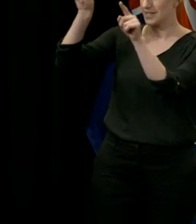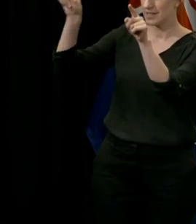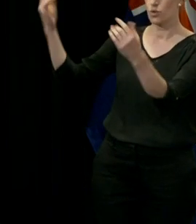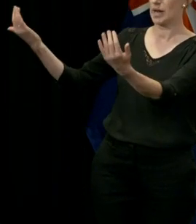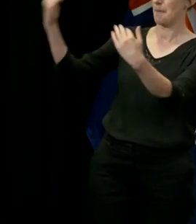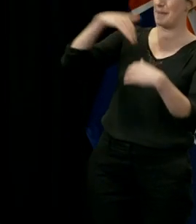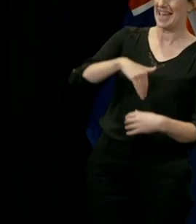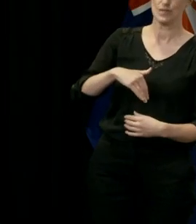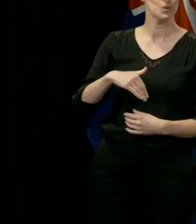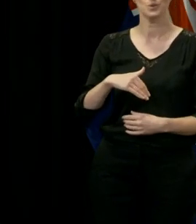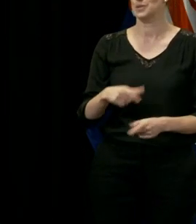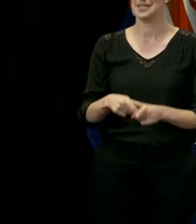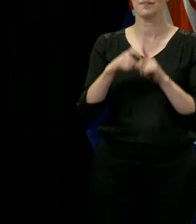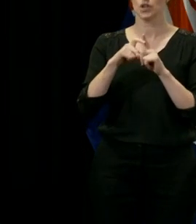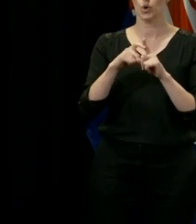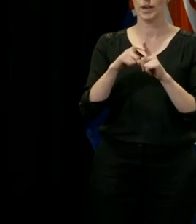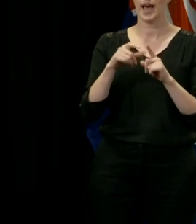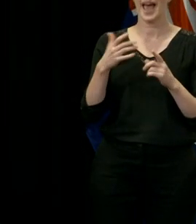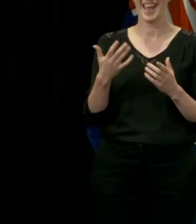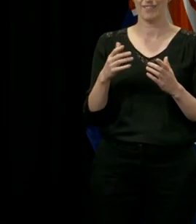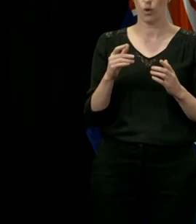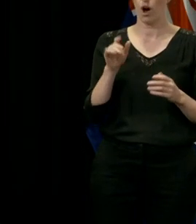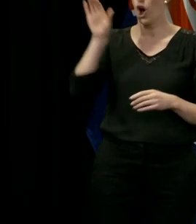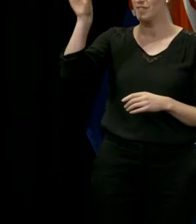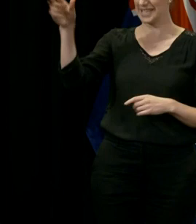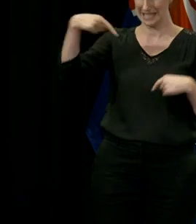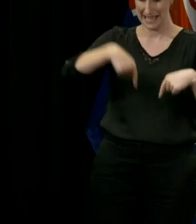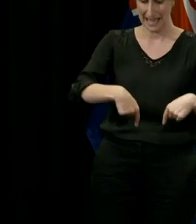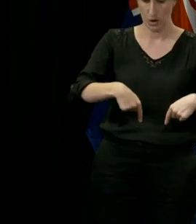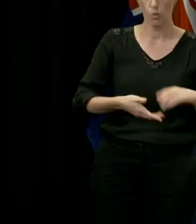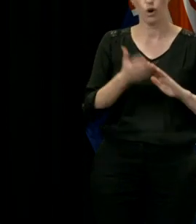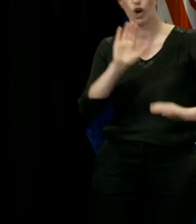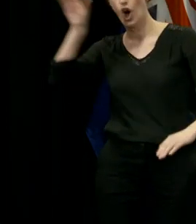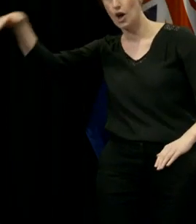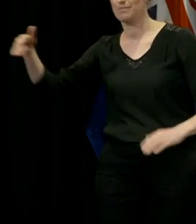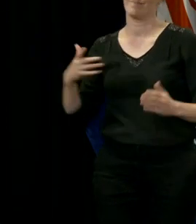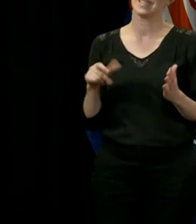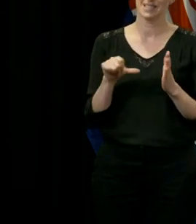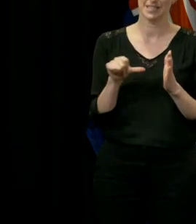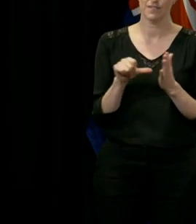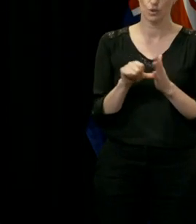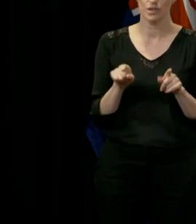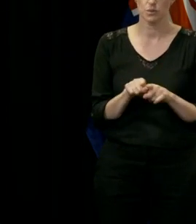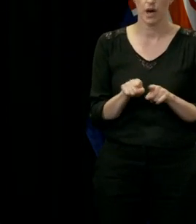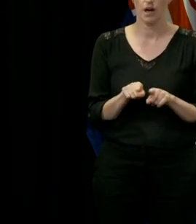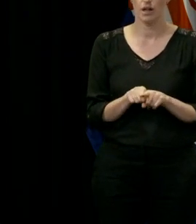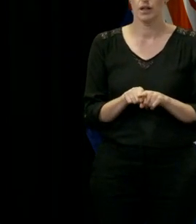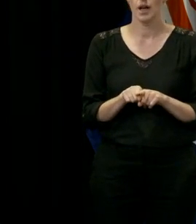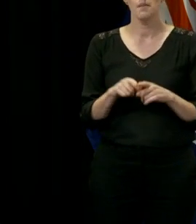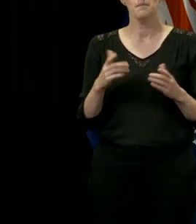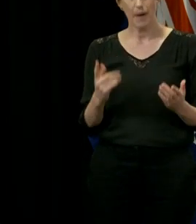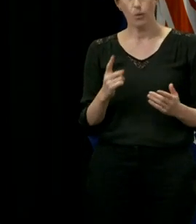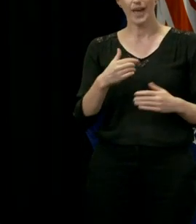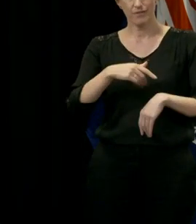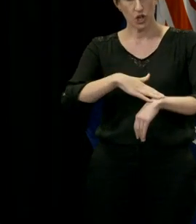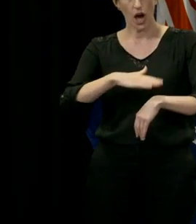is increasingly difficult for them to leave. Now, we have worked on a transit window to try and get as much reciprocity to